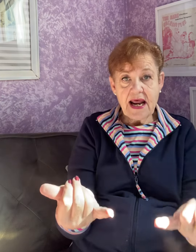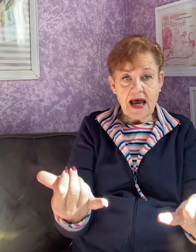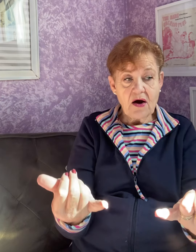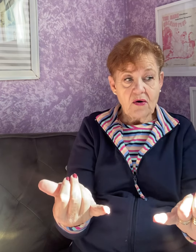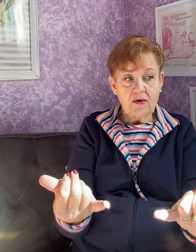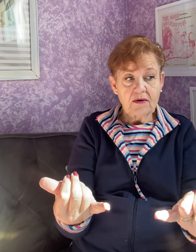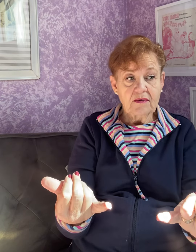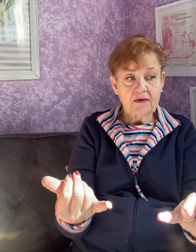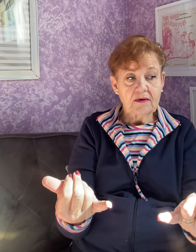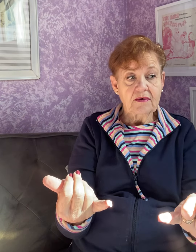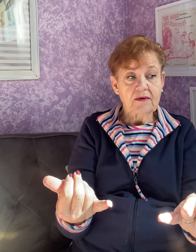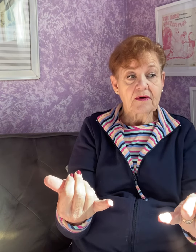Now.